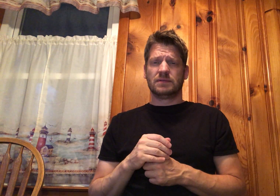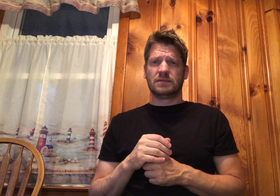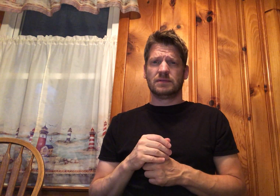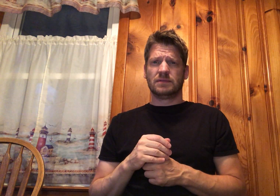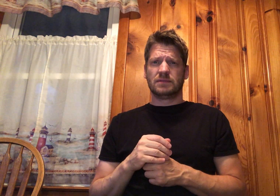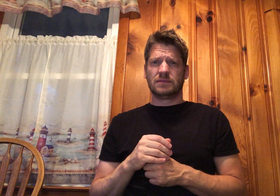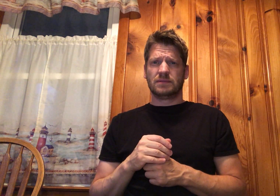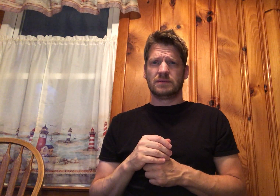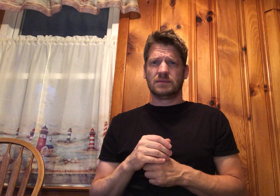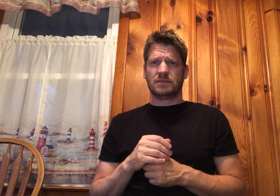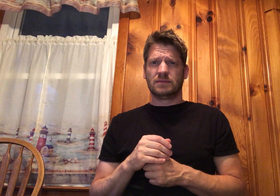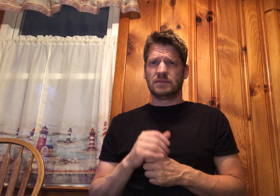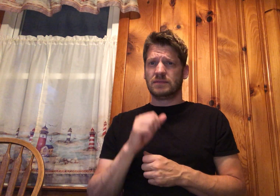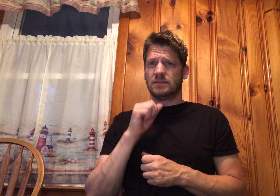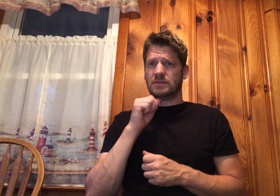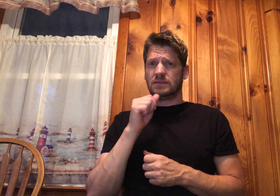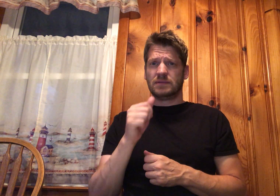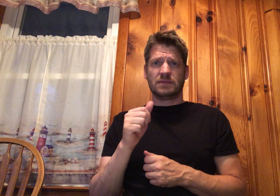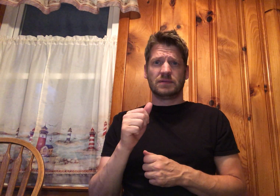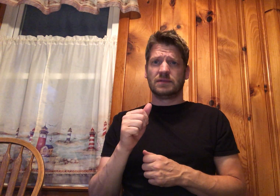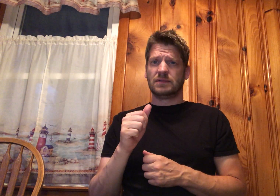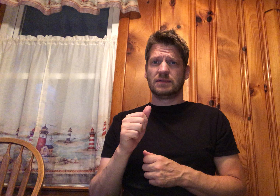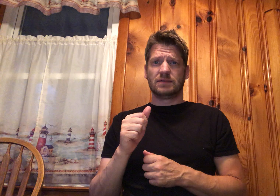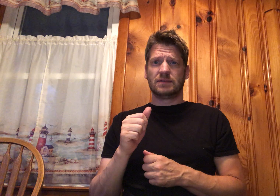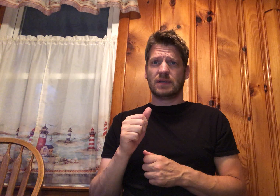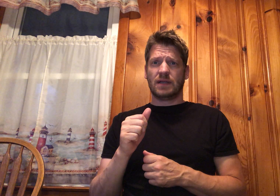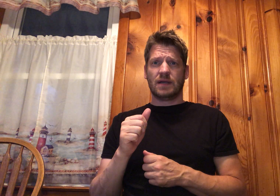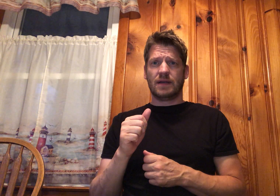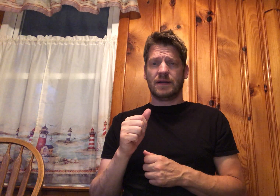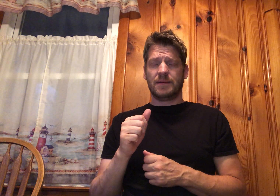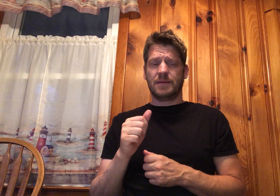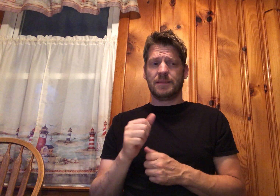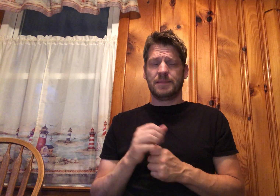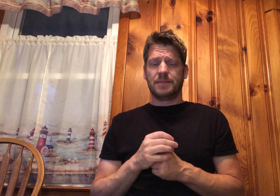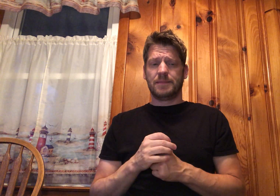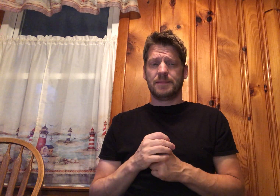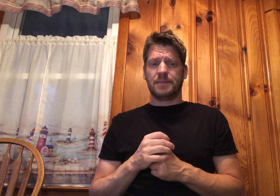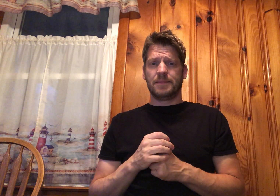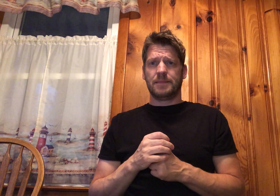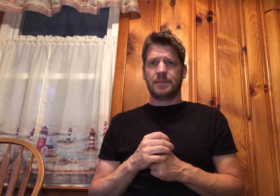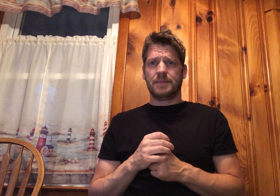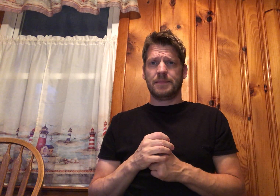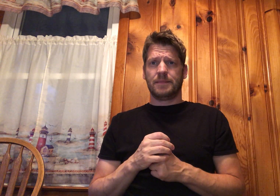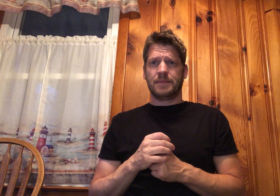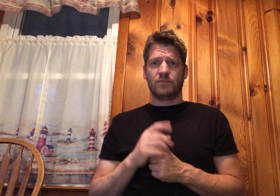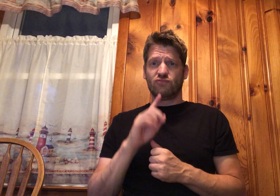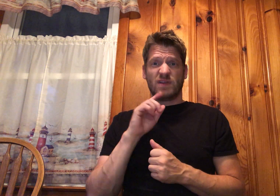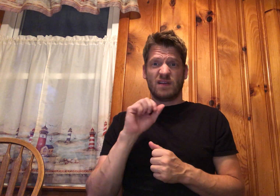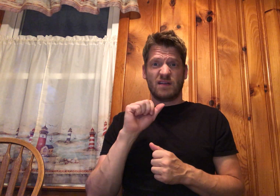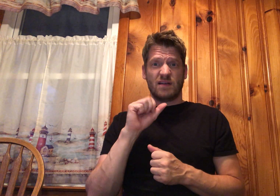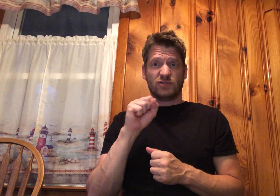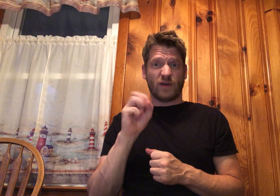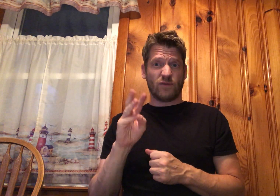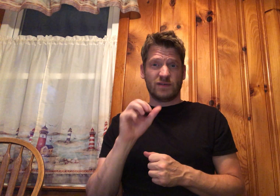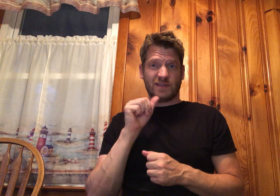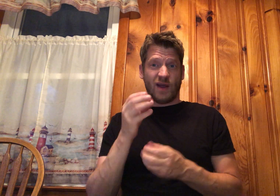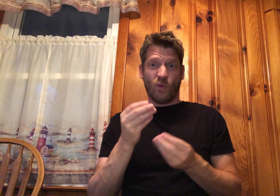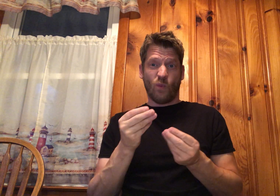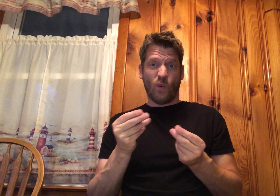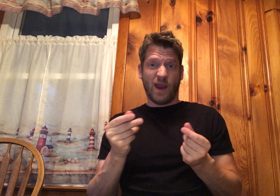code language you are using, that software does not wear out. Means however